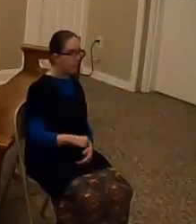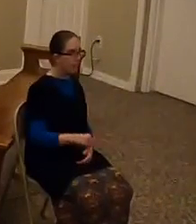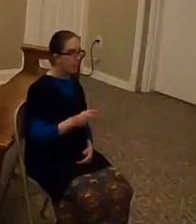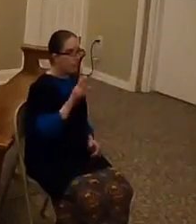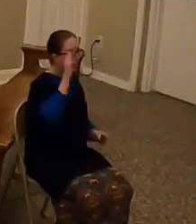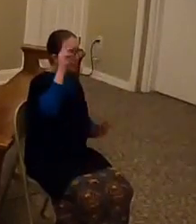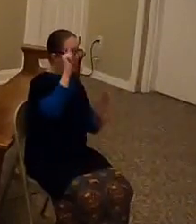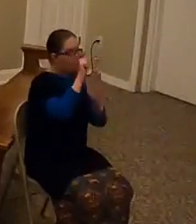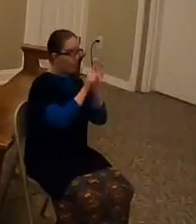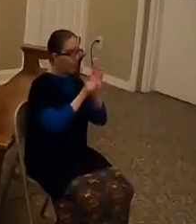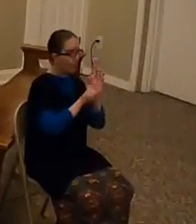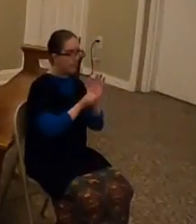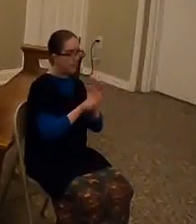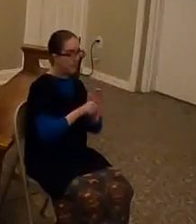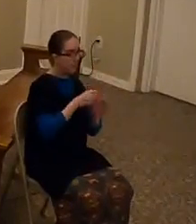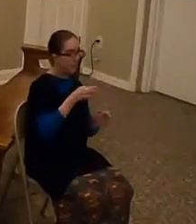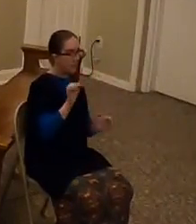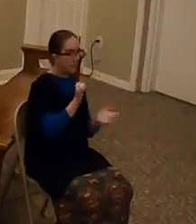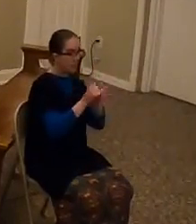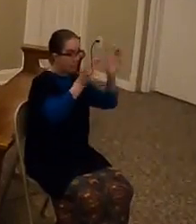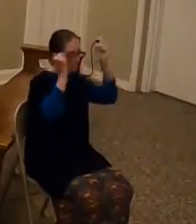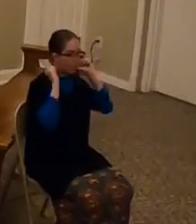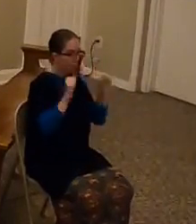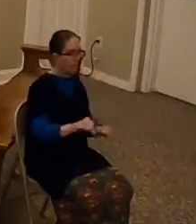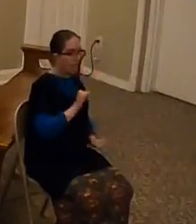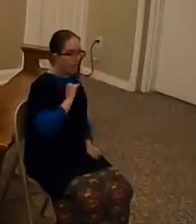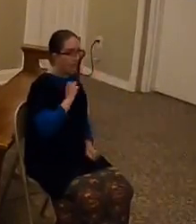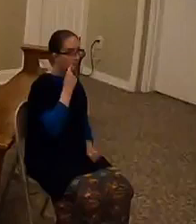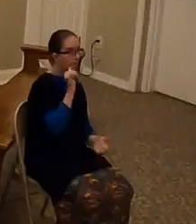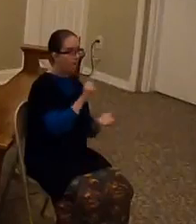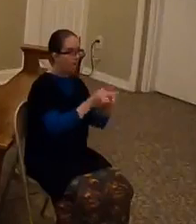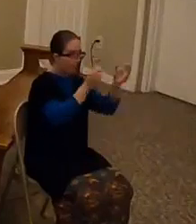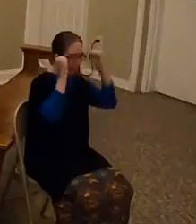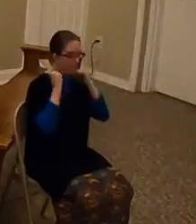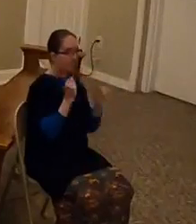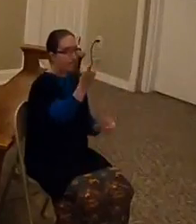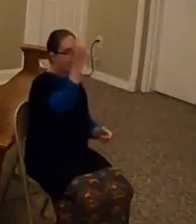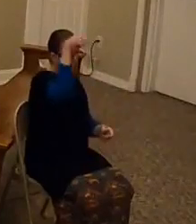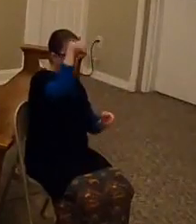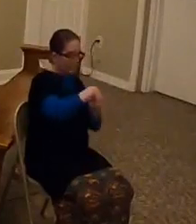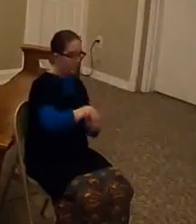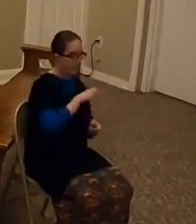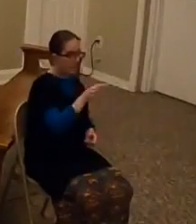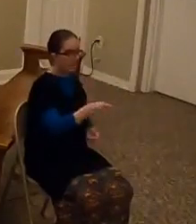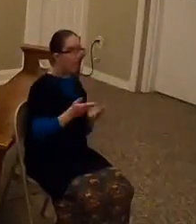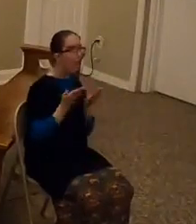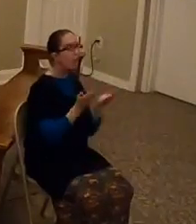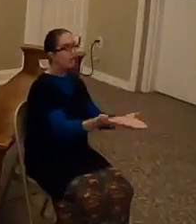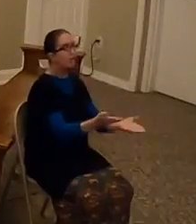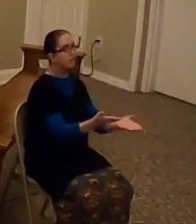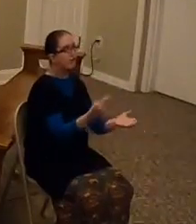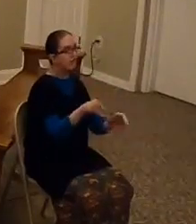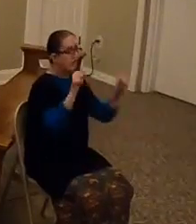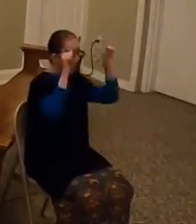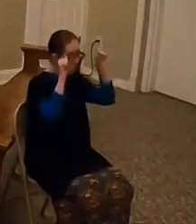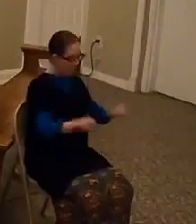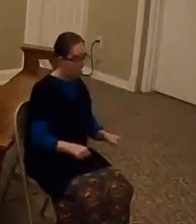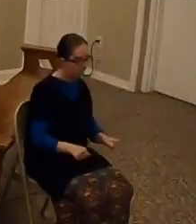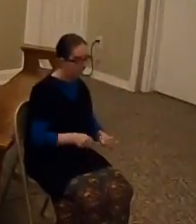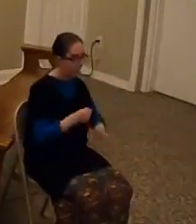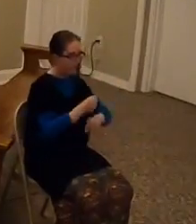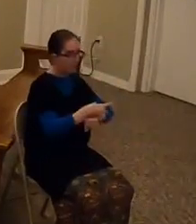you'll be witnesses. Amen. Of that power. But can I tell you, that power that comes into you gives you the ability